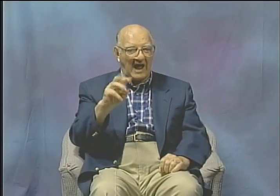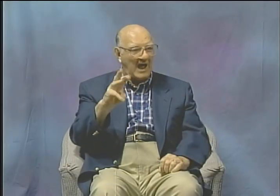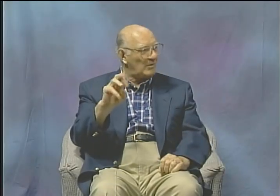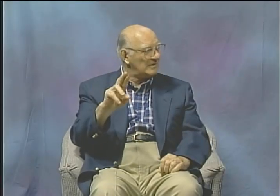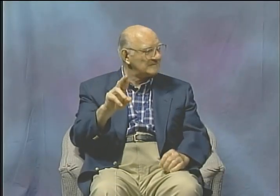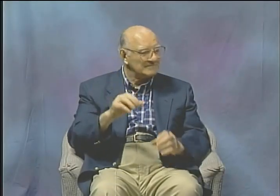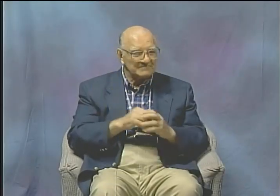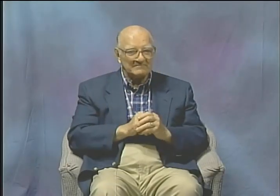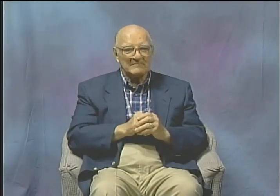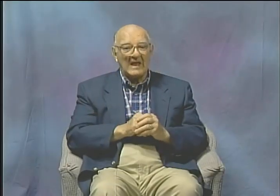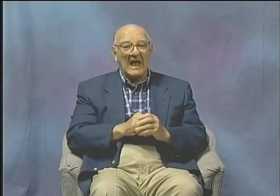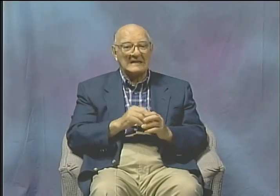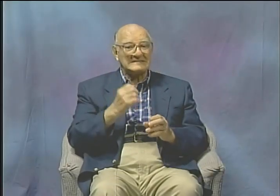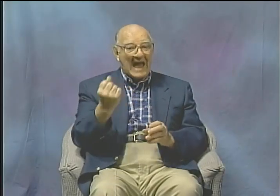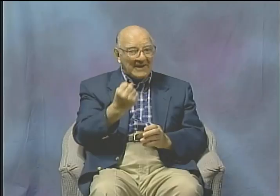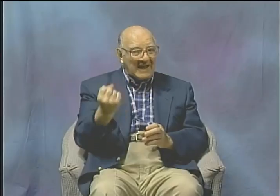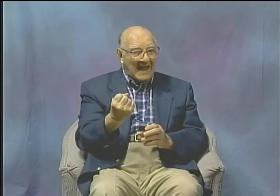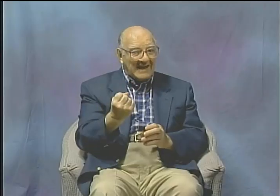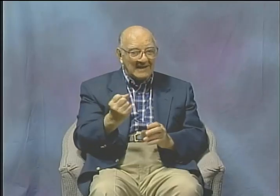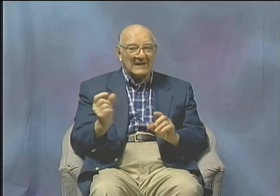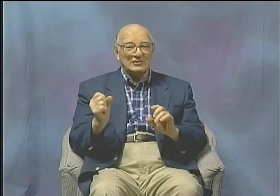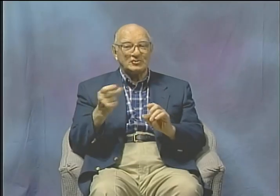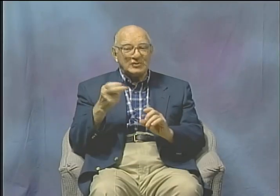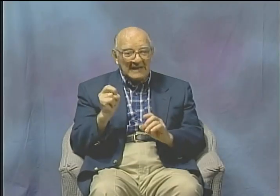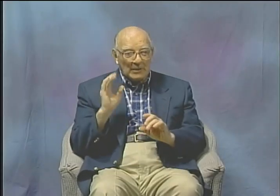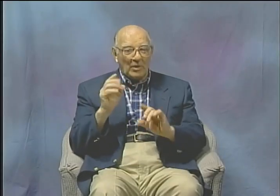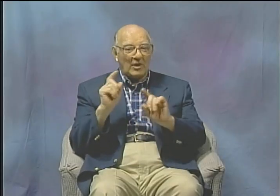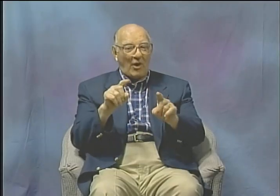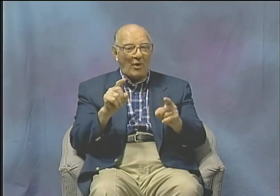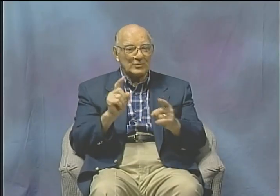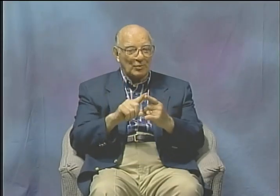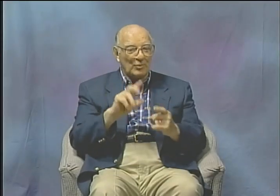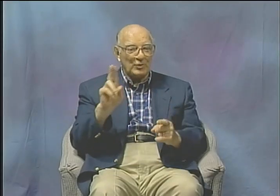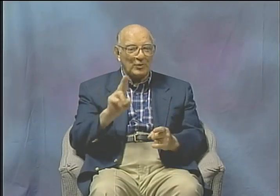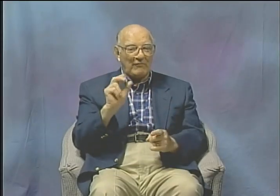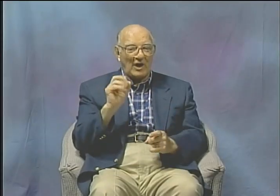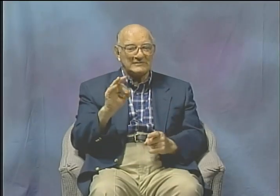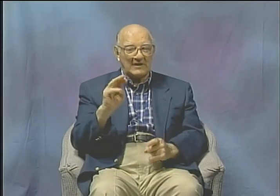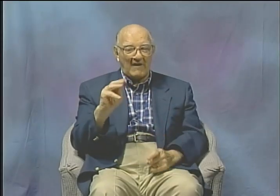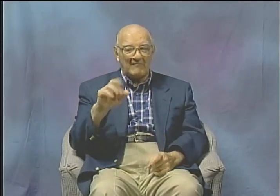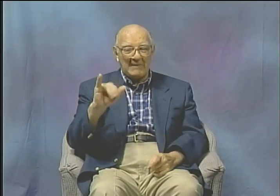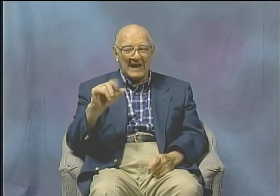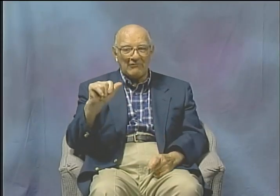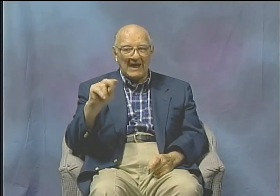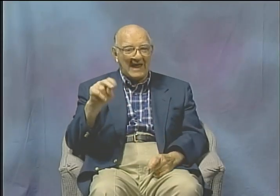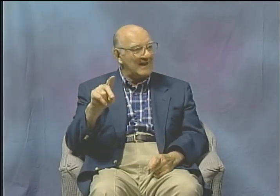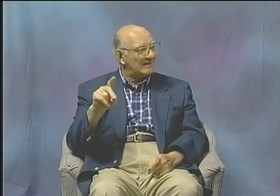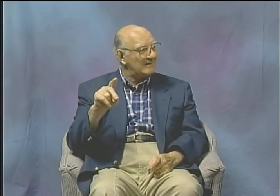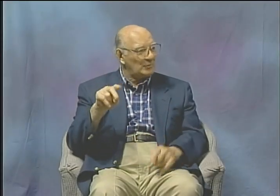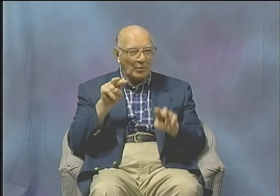Eisenhower. Saturday, she will go to the University of Maryland to